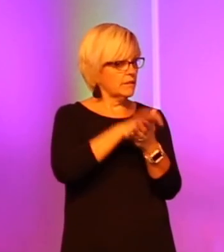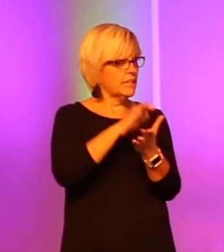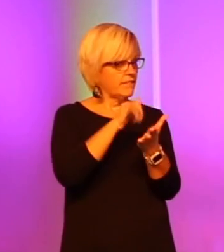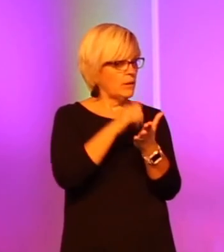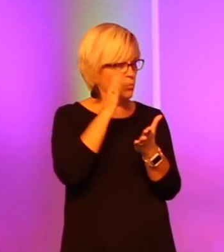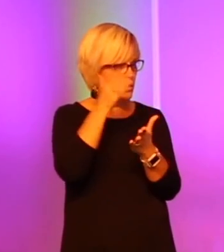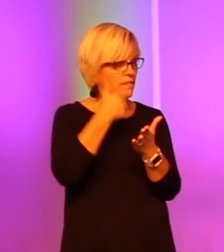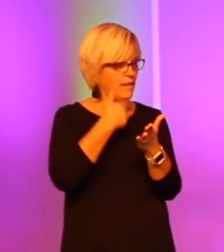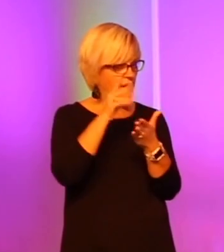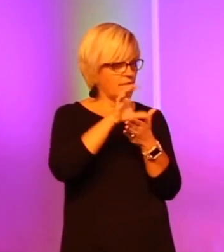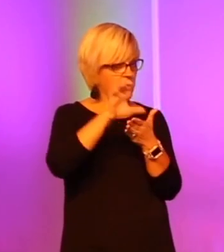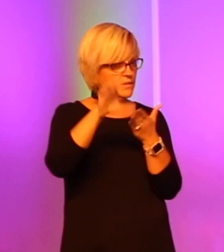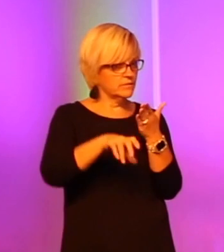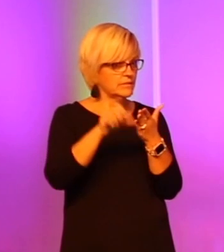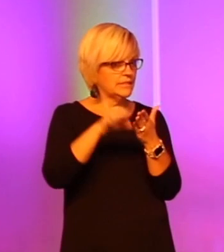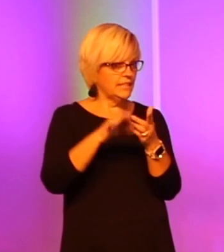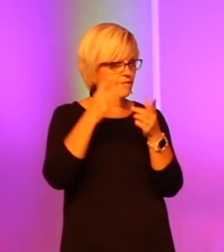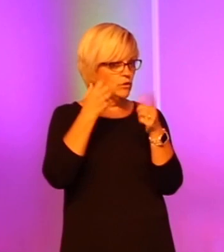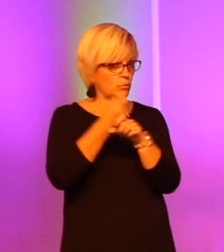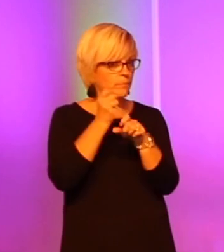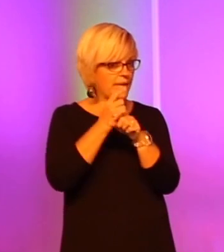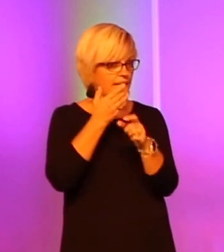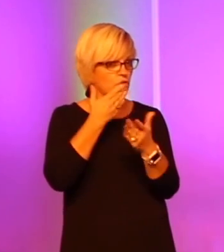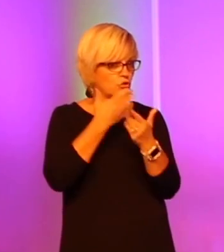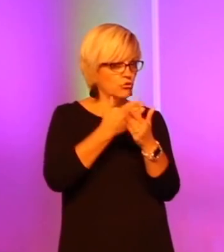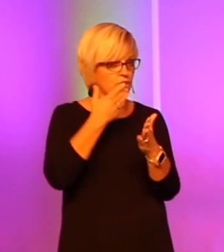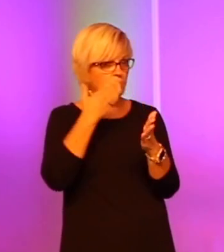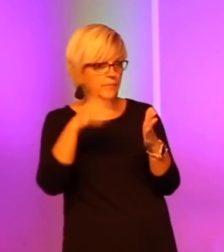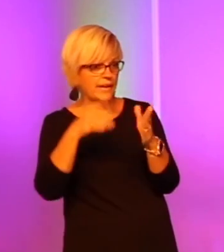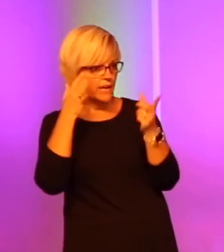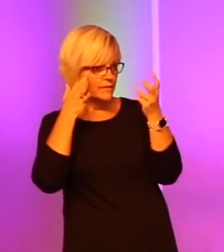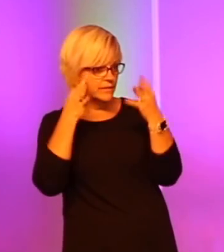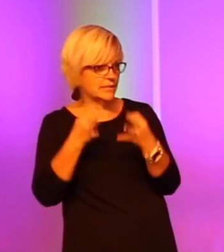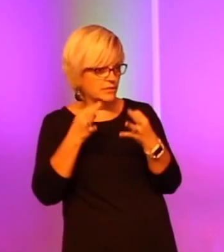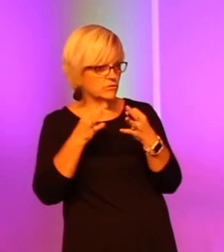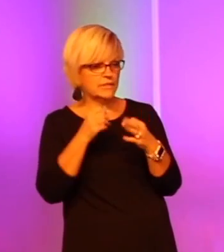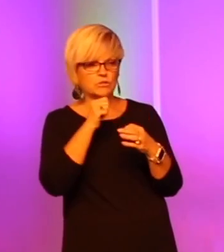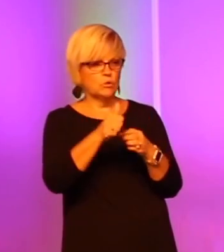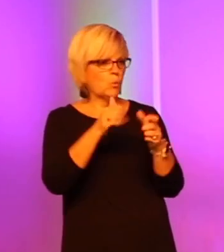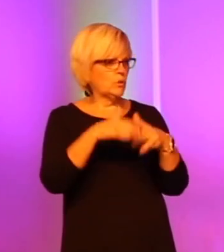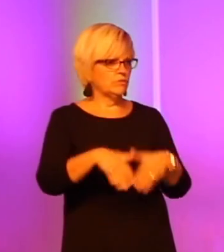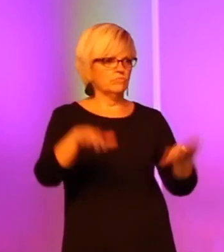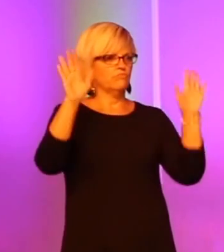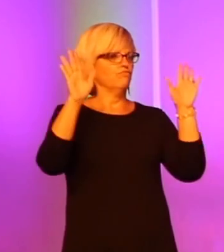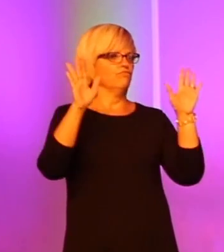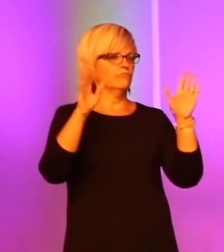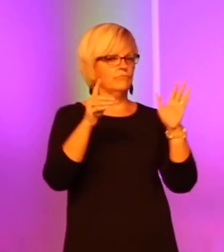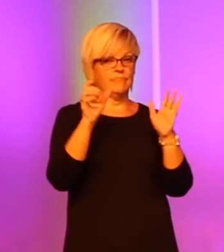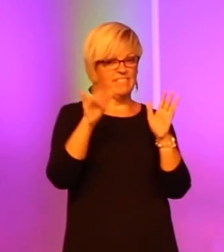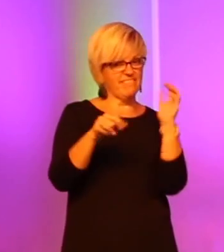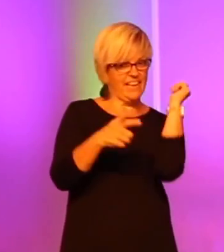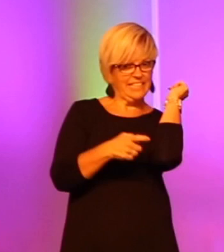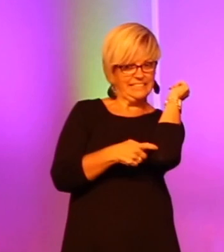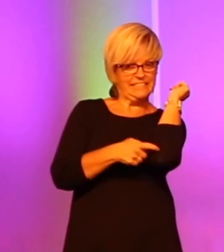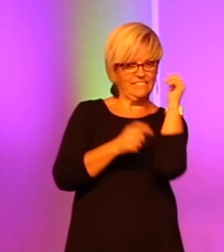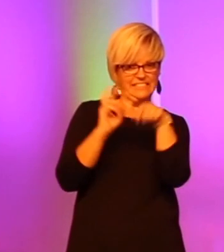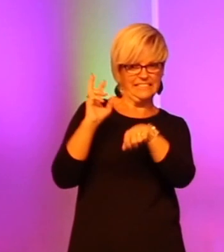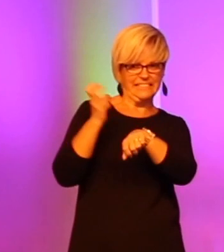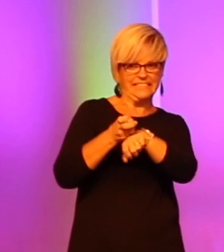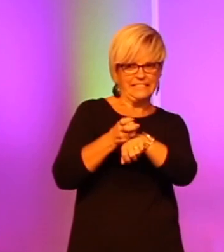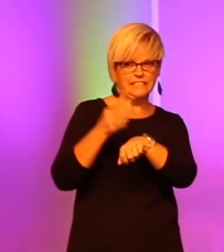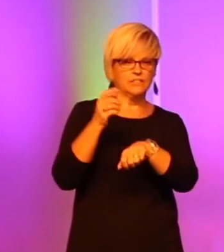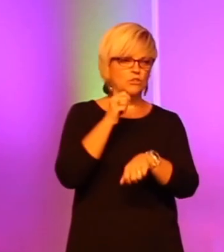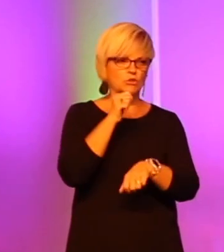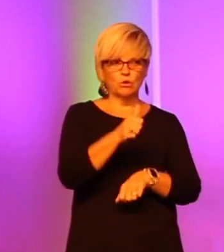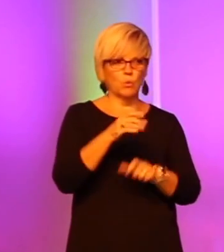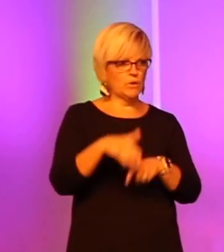bad. There is a ripple effect in the sea of life. And don't give up. No matter how difficult this temptation is, don't give in. Hold on a little